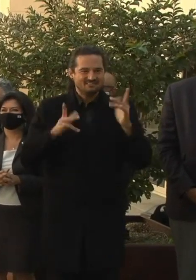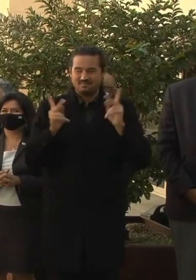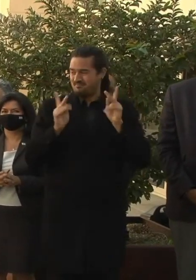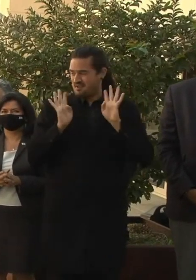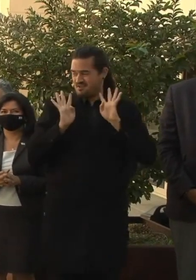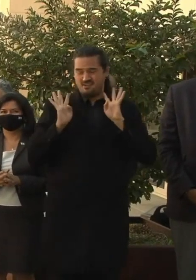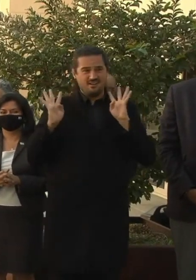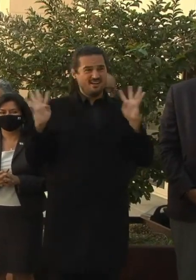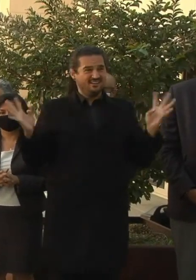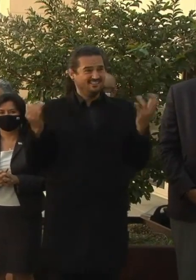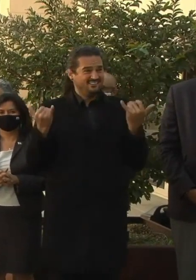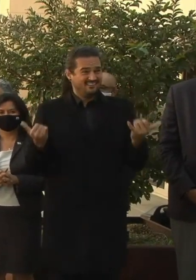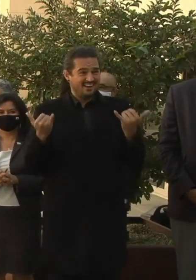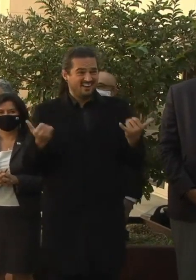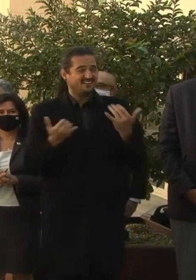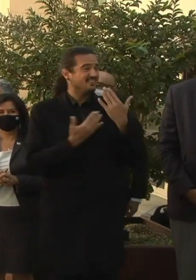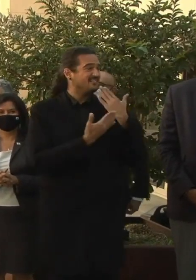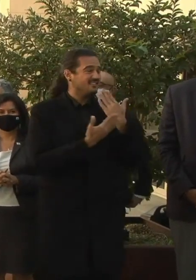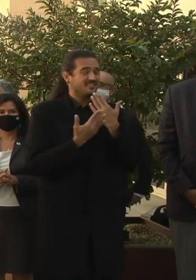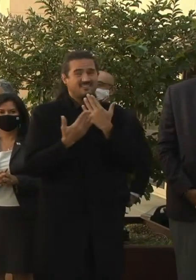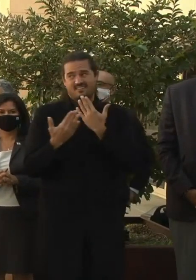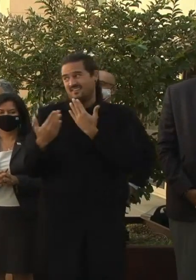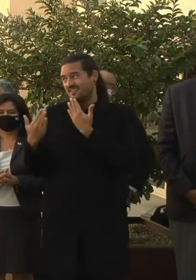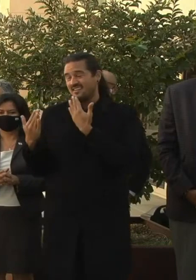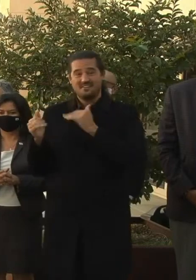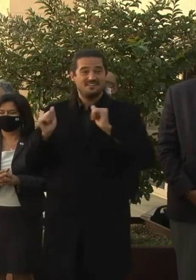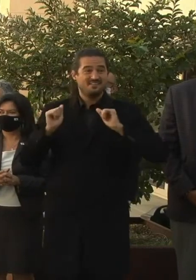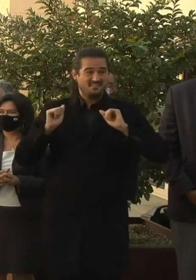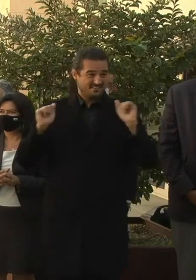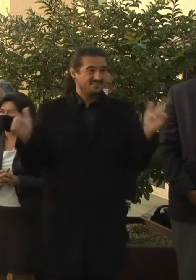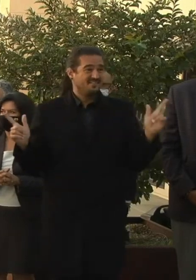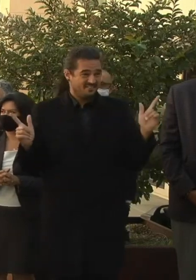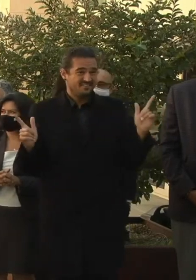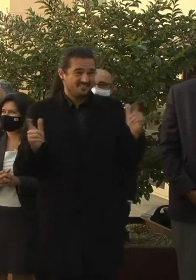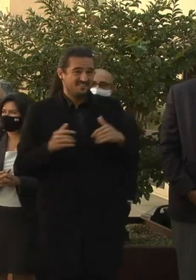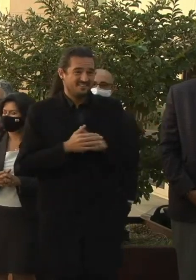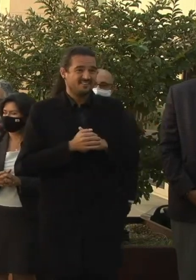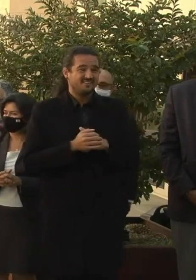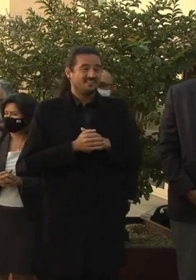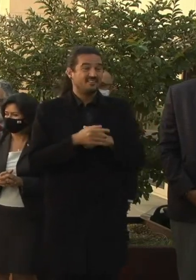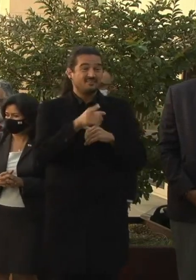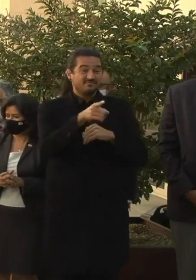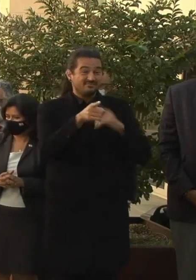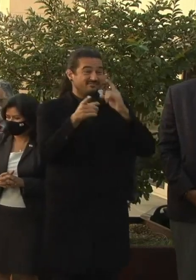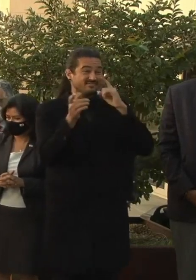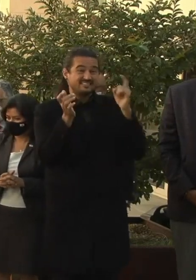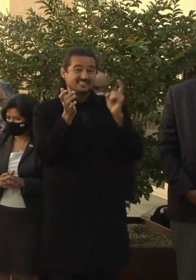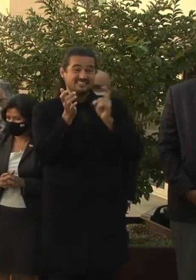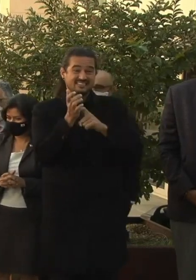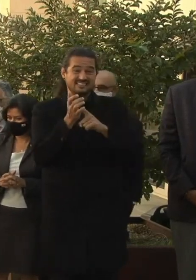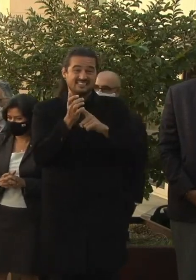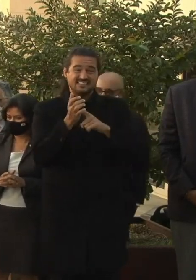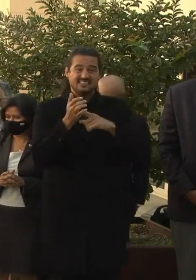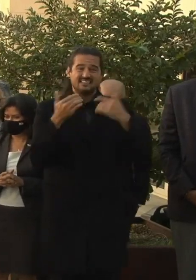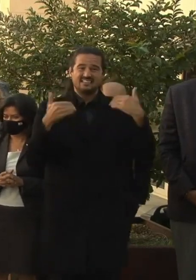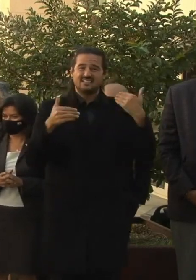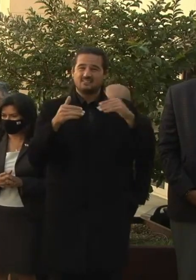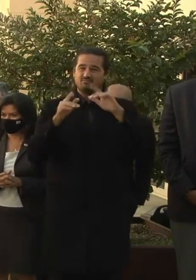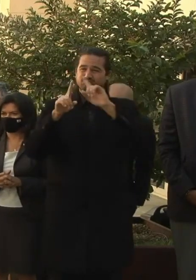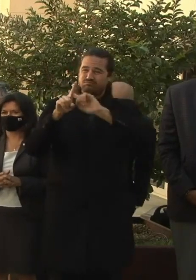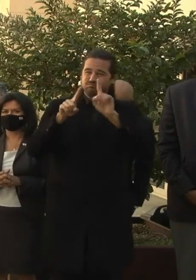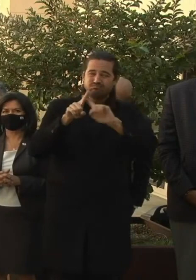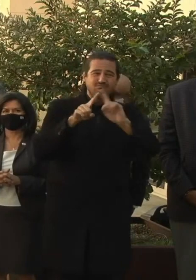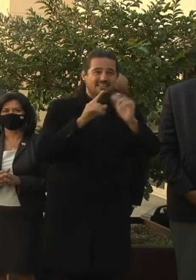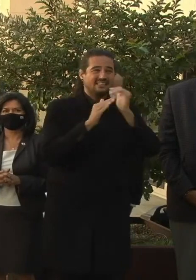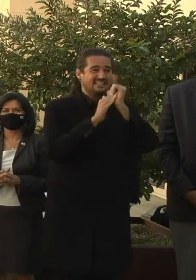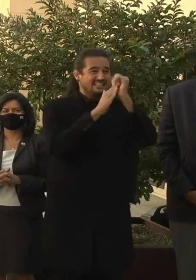foremost just thank each and every one of them. You not only see this spectrum of leadership on housing here in the state of California, but you